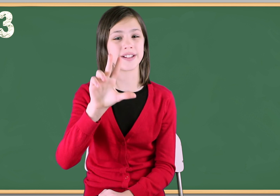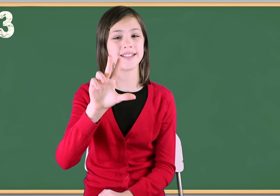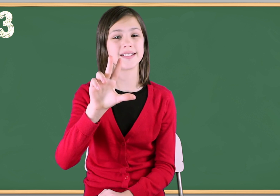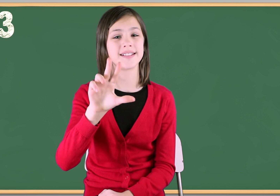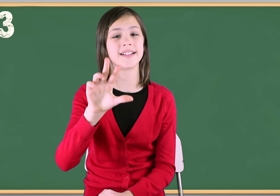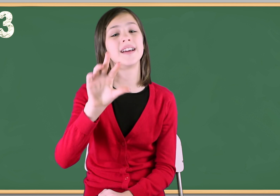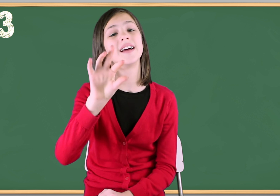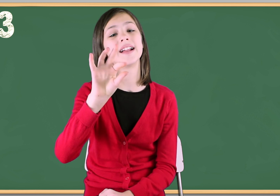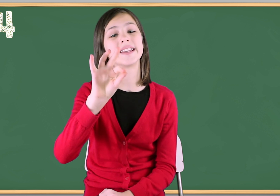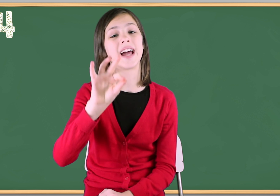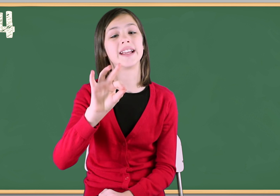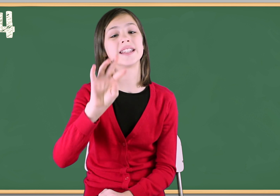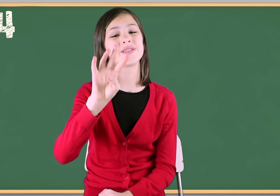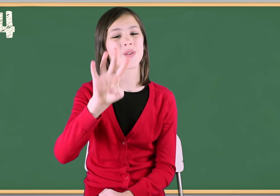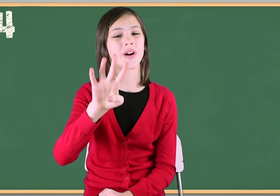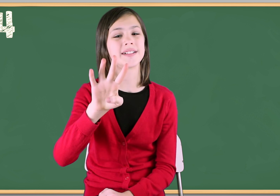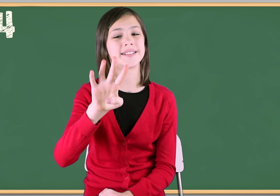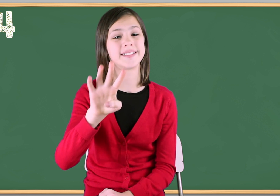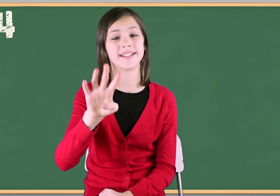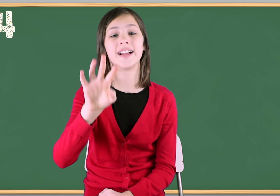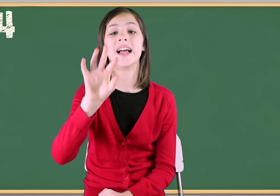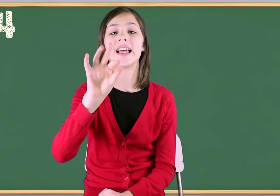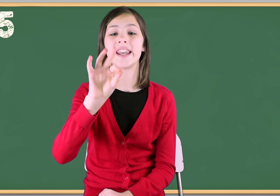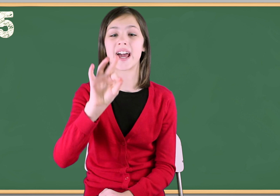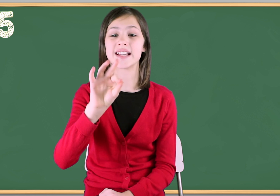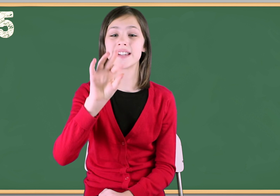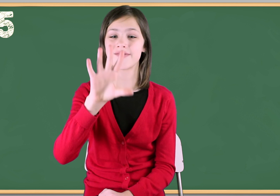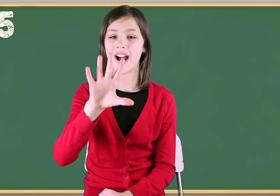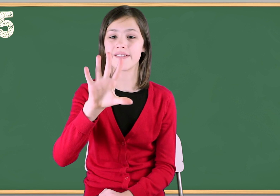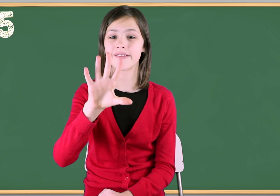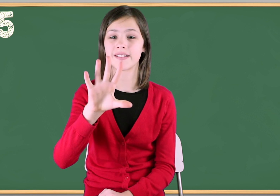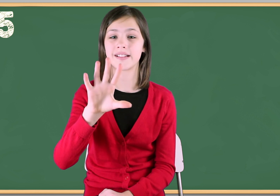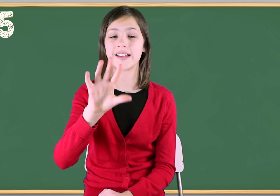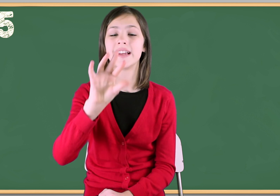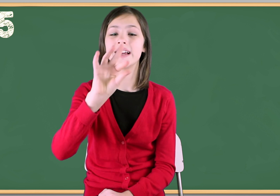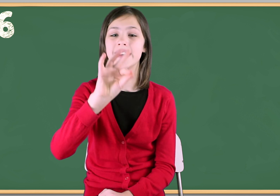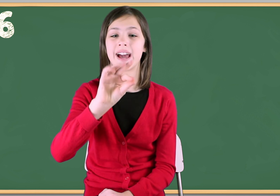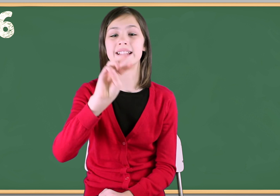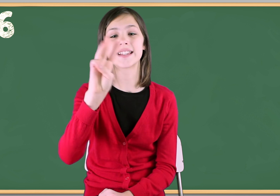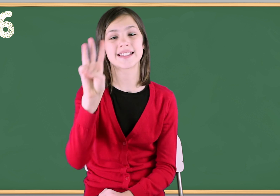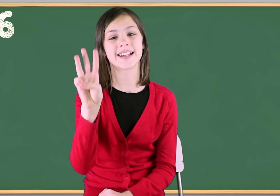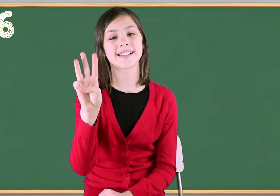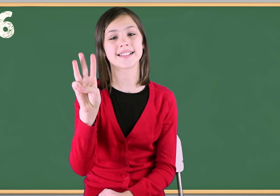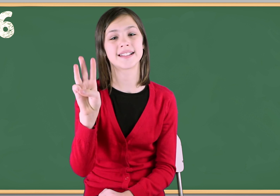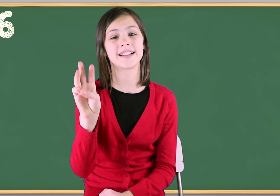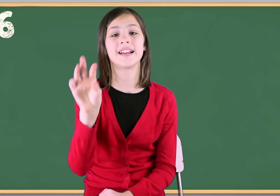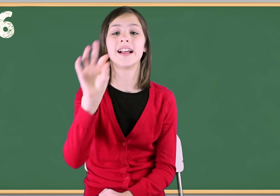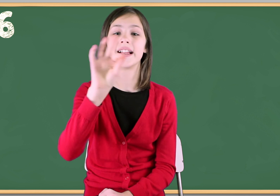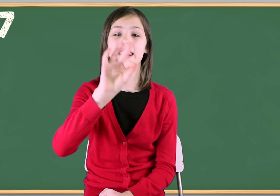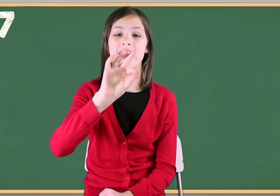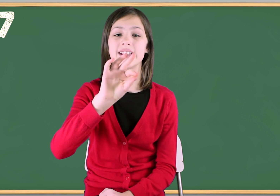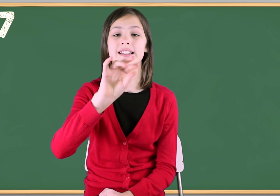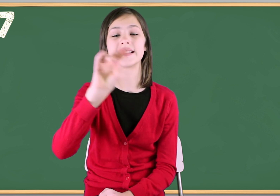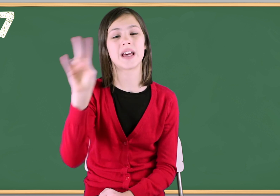93, 94, 95, 96,